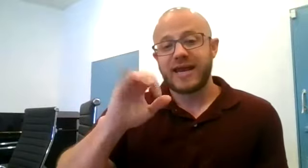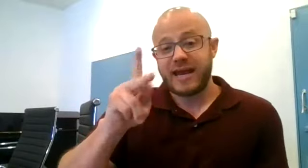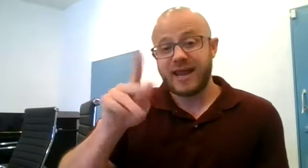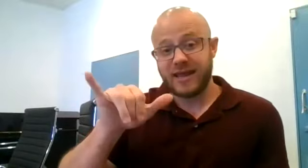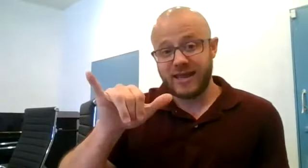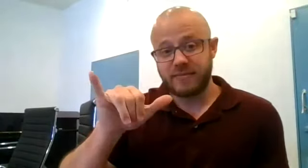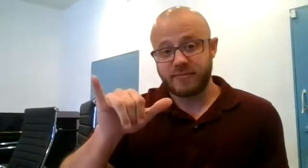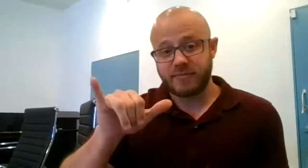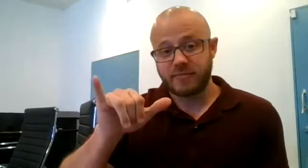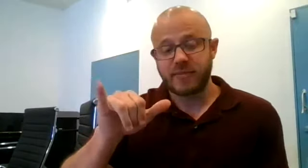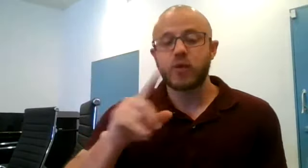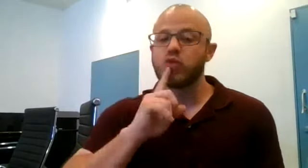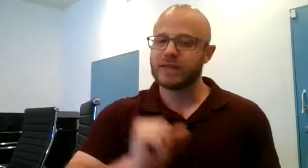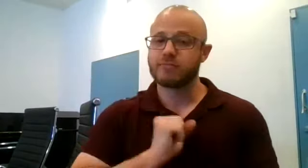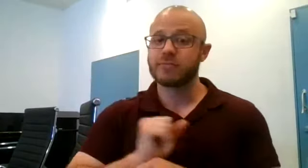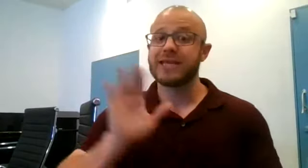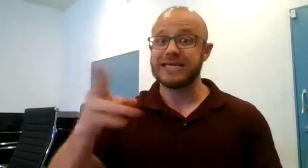is Mickey.